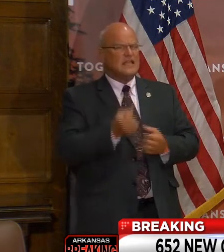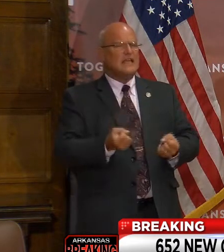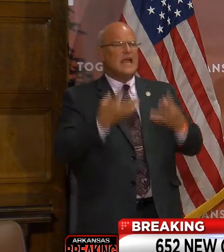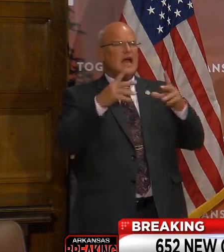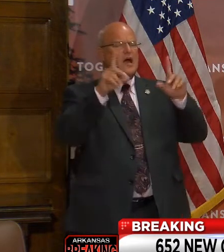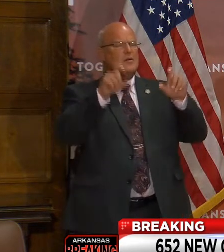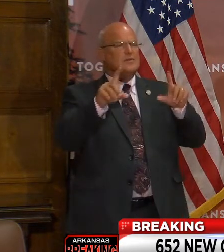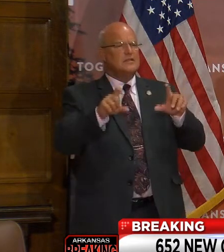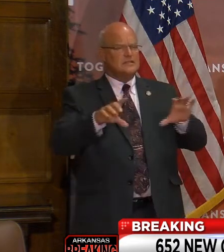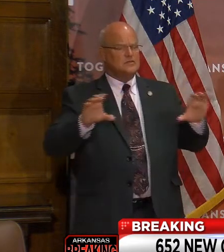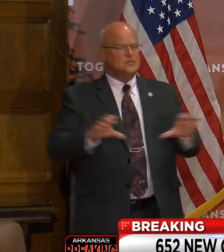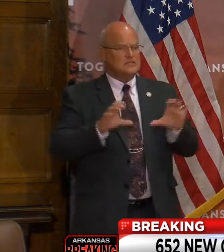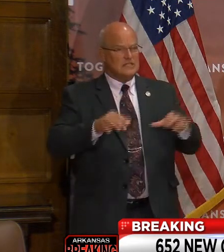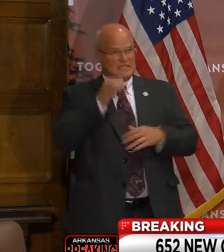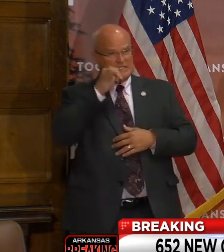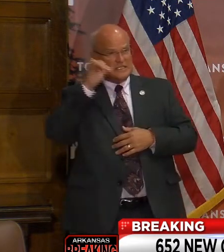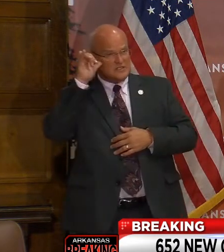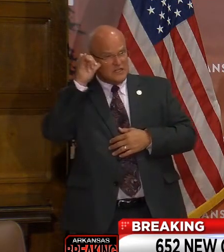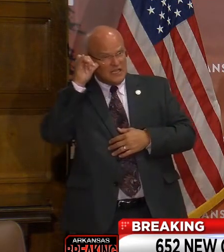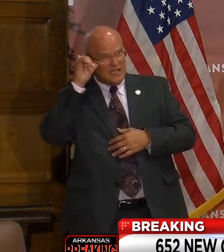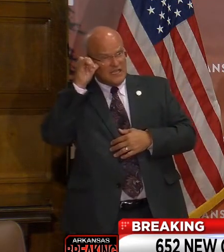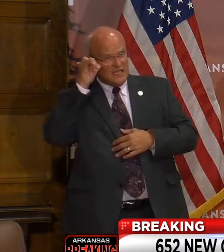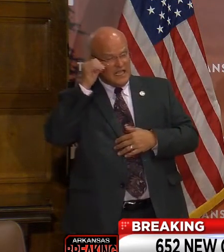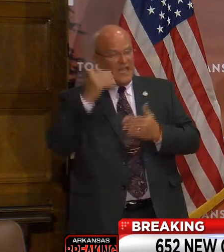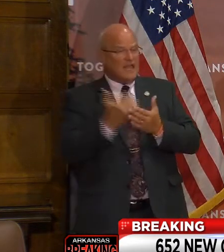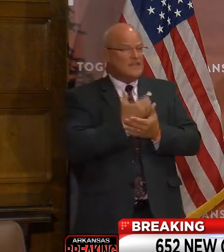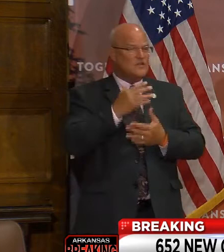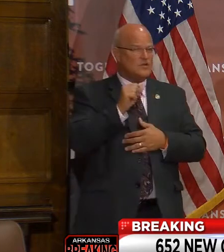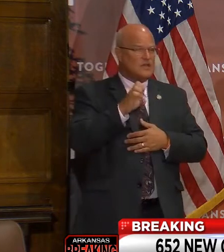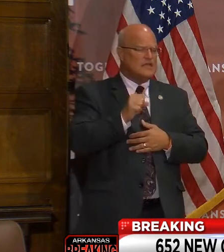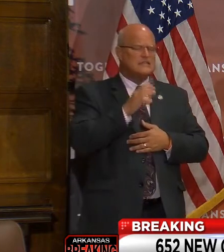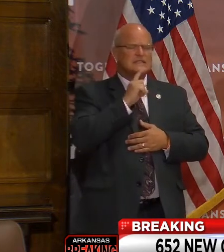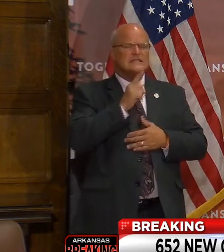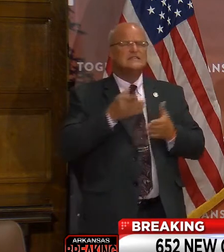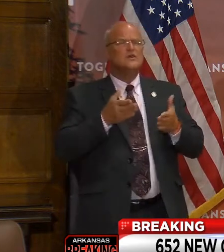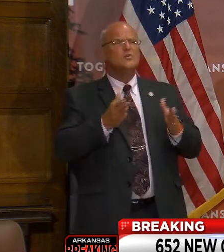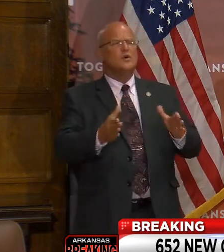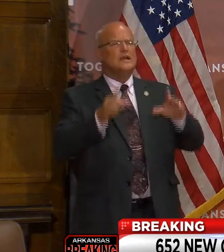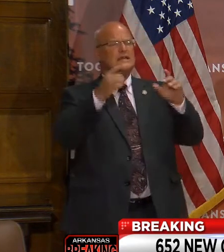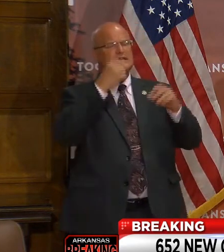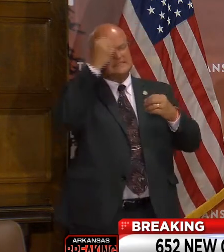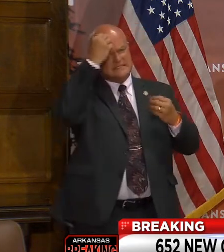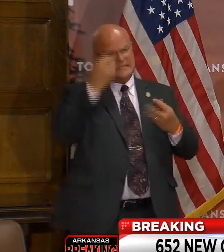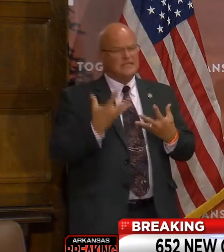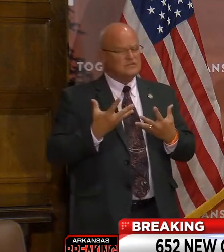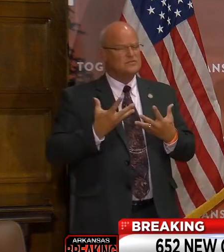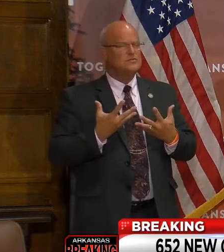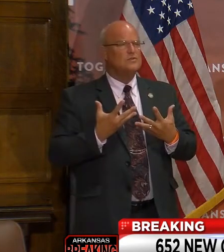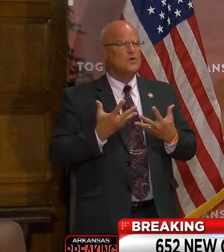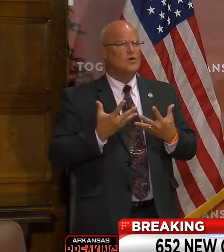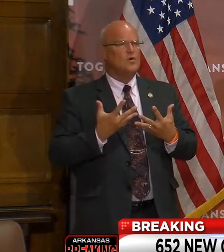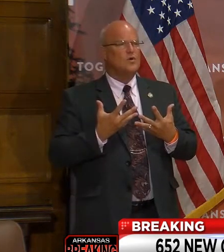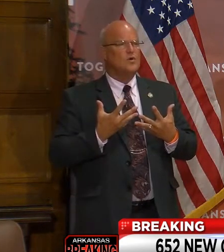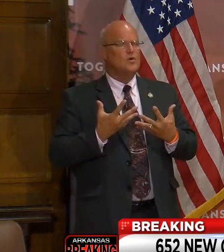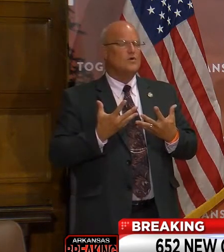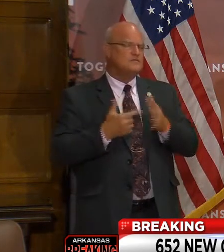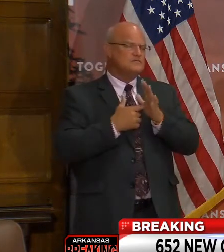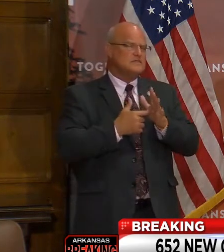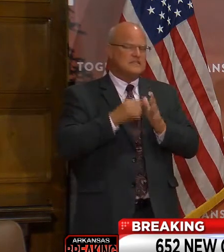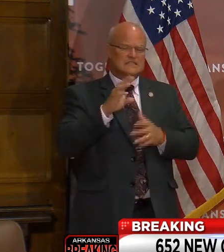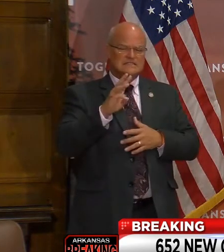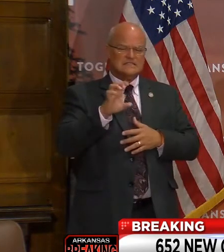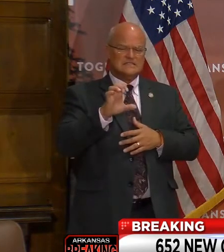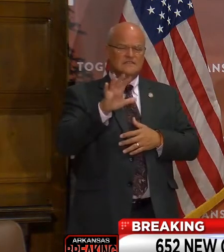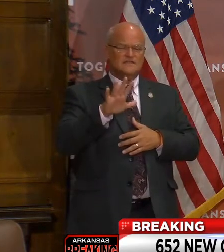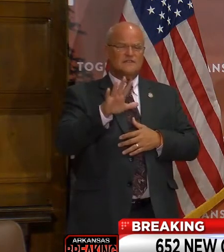were conducted yesterday, and then we get the new cases. Is there a way to tell, like, for instance, the